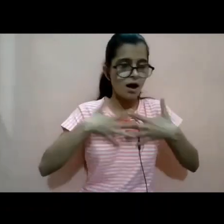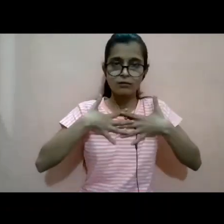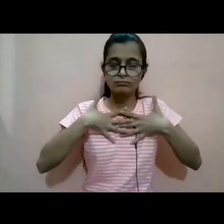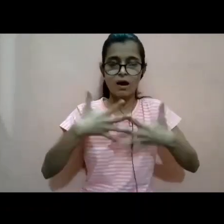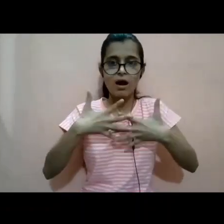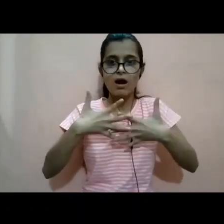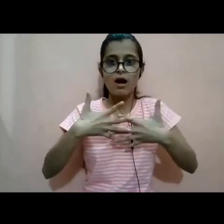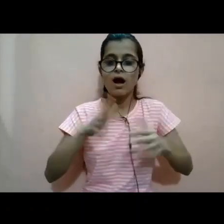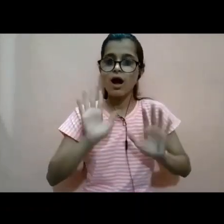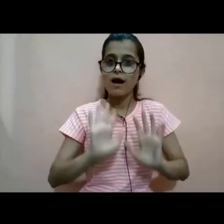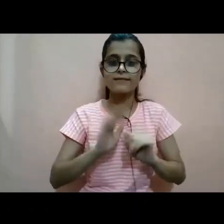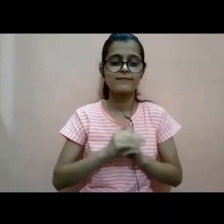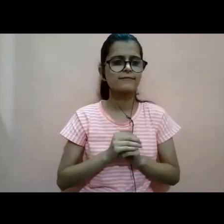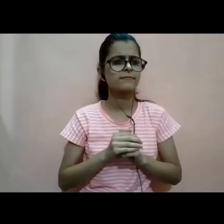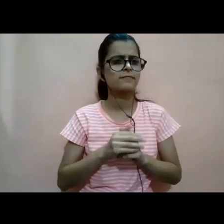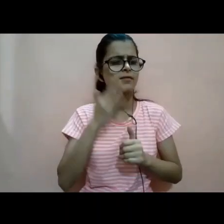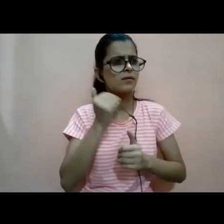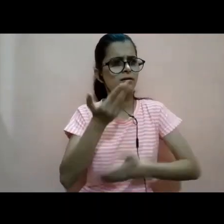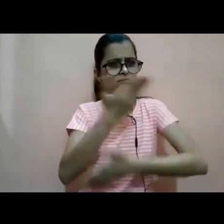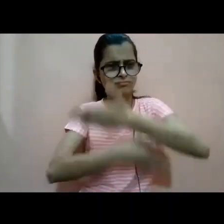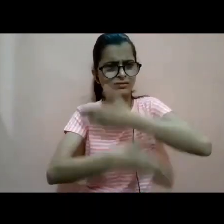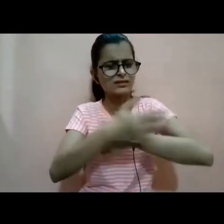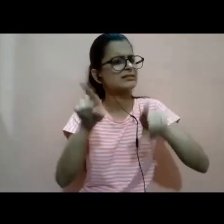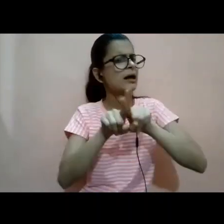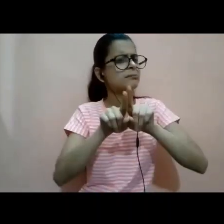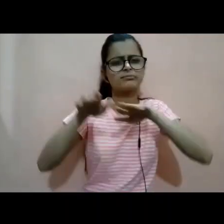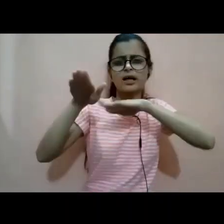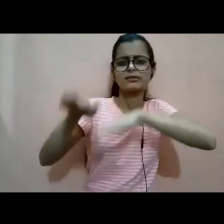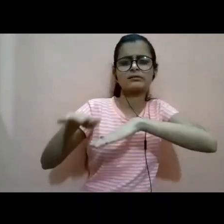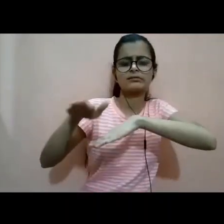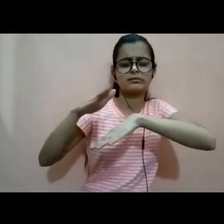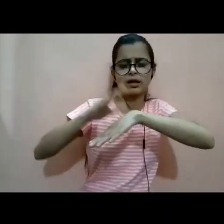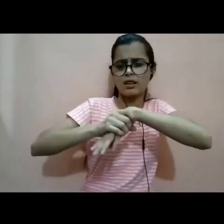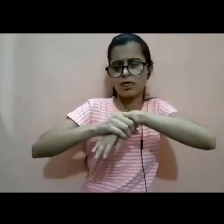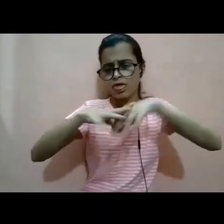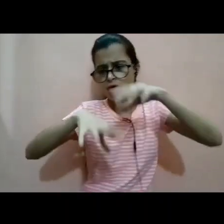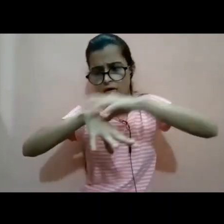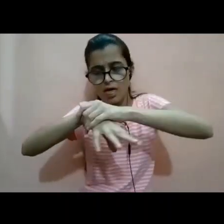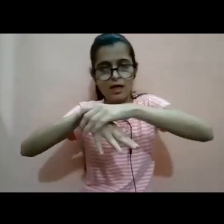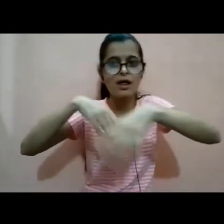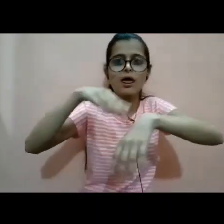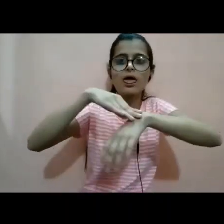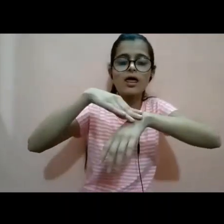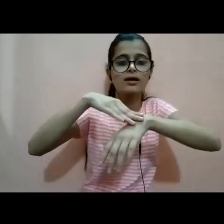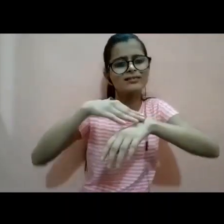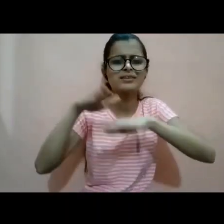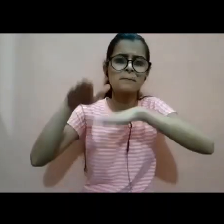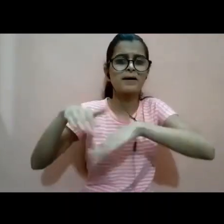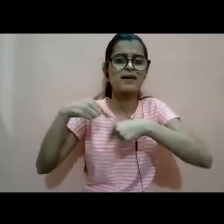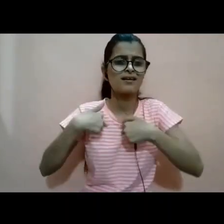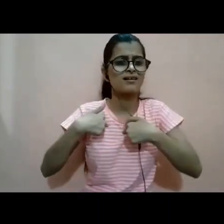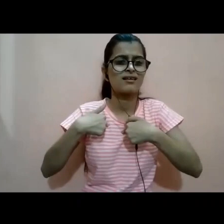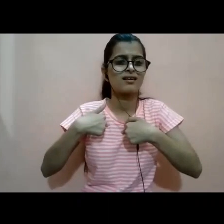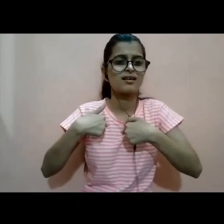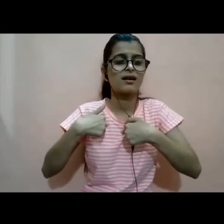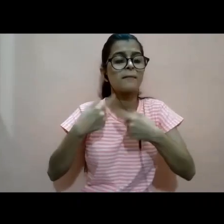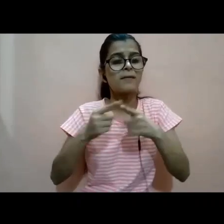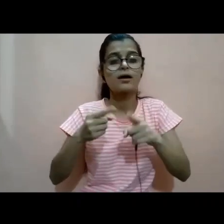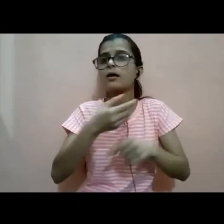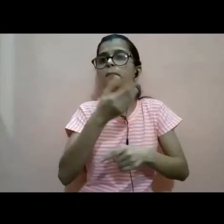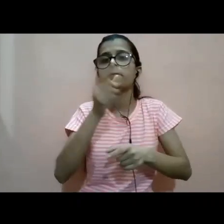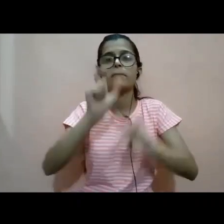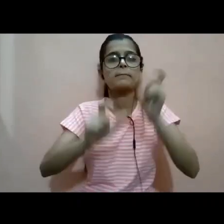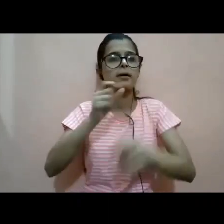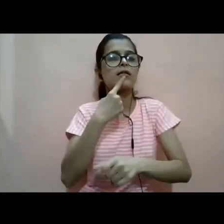more disabled, because, our life depends on touch, and they said, don't touch. Yes. Yeah. So